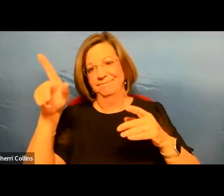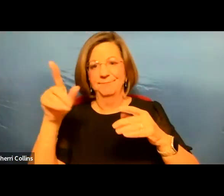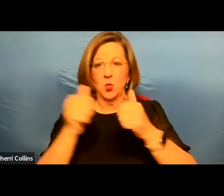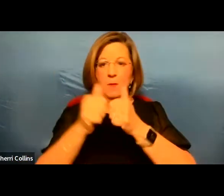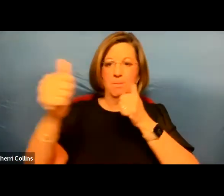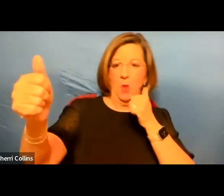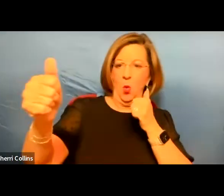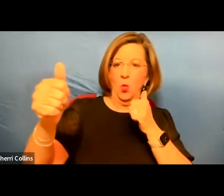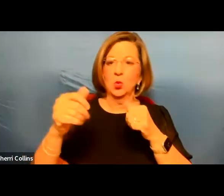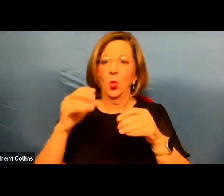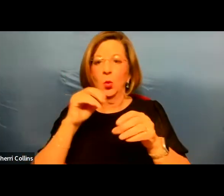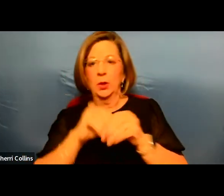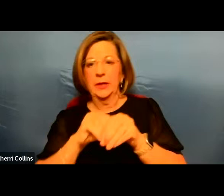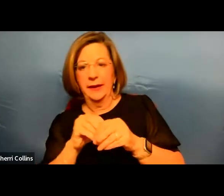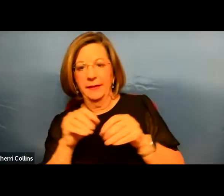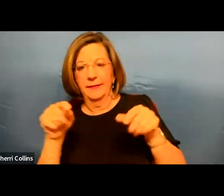some